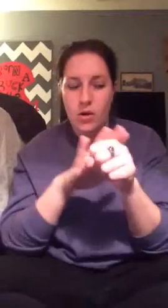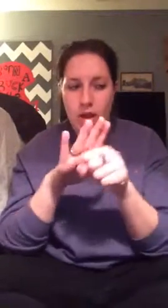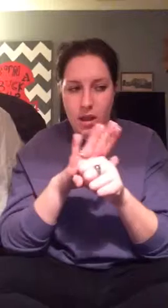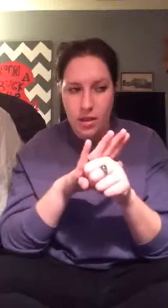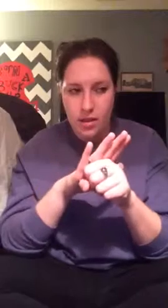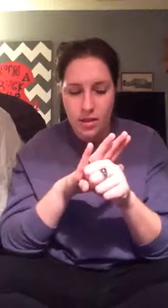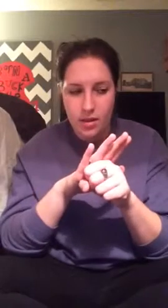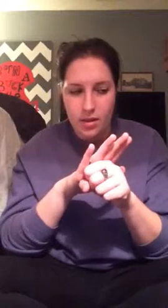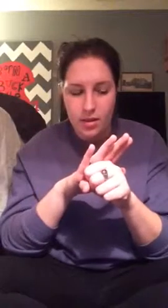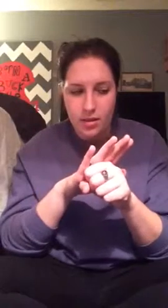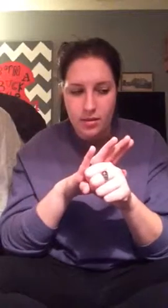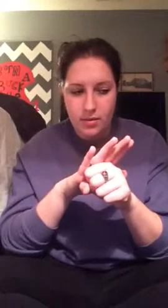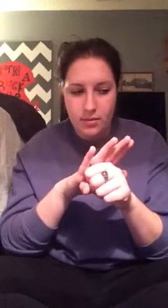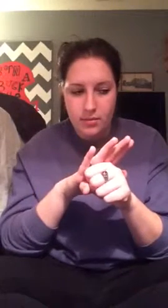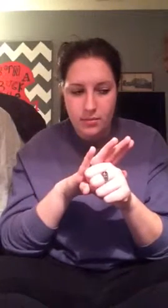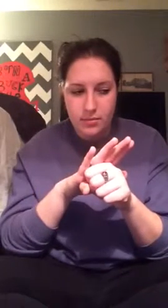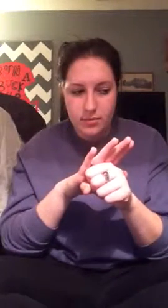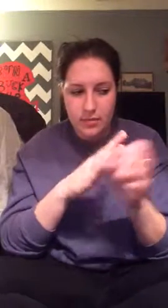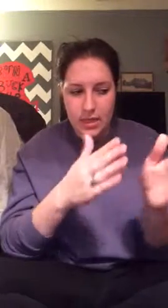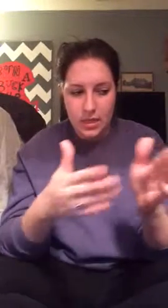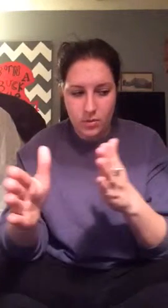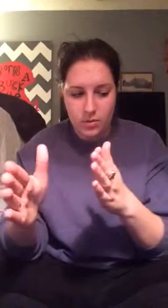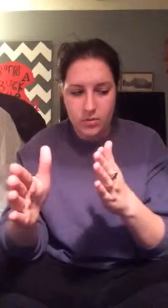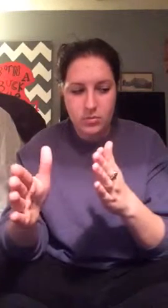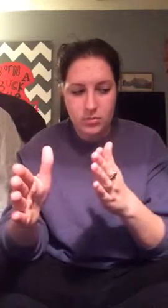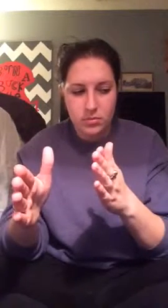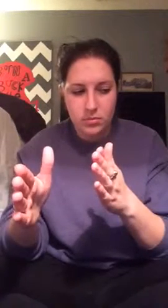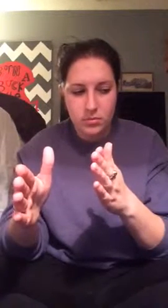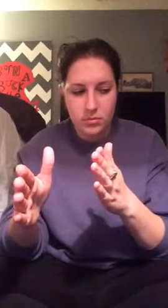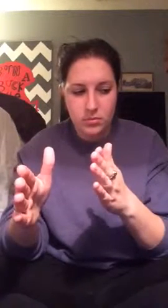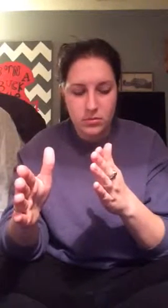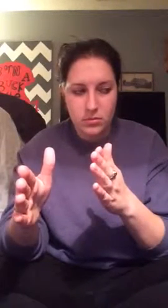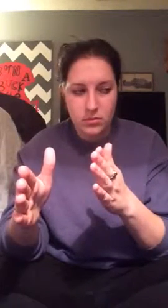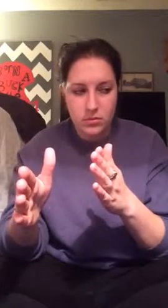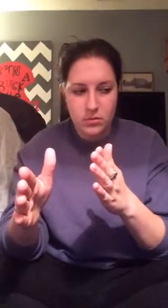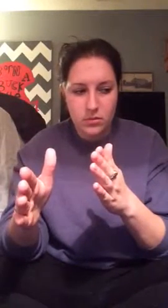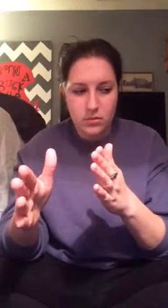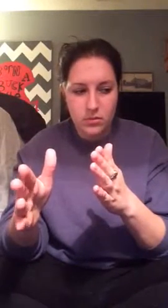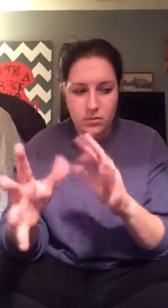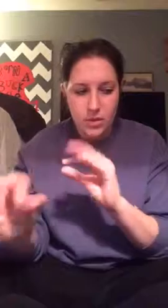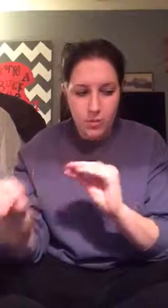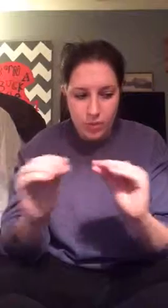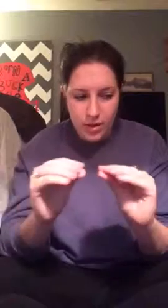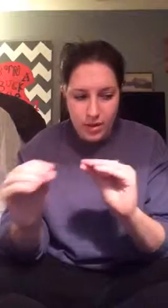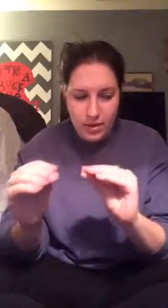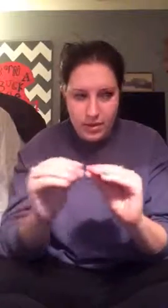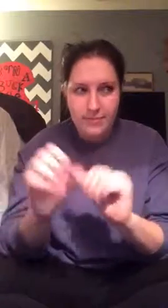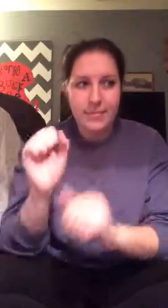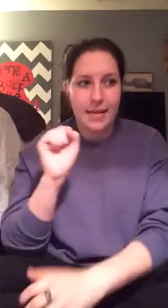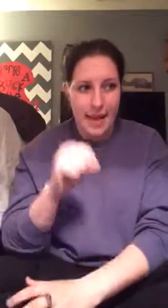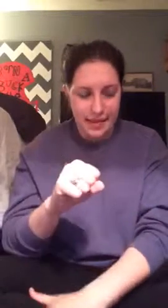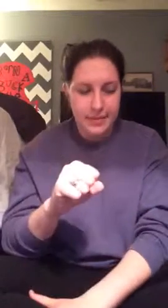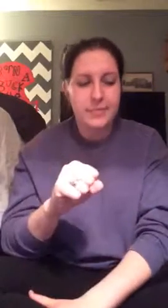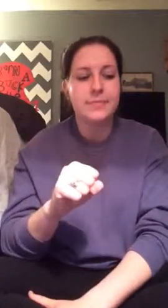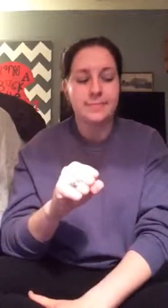of openings, and it decides what movements match up to each opening. Exactly. Exactly.